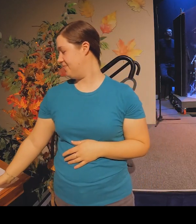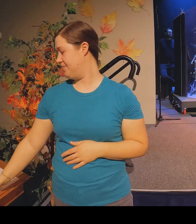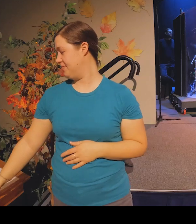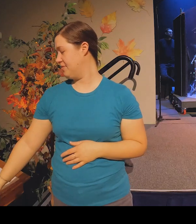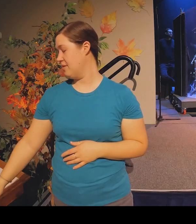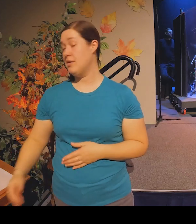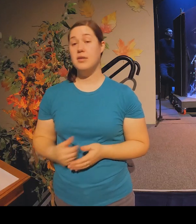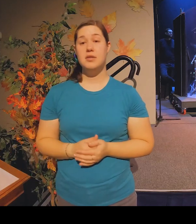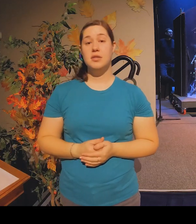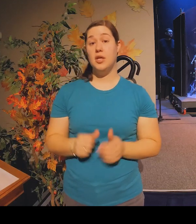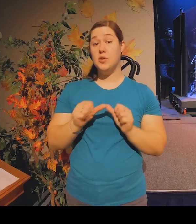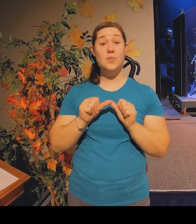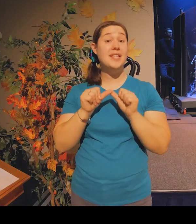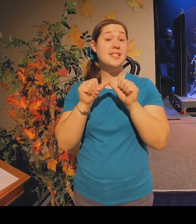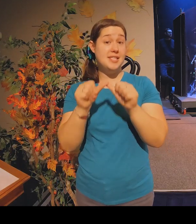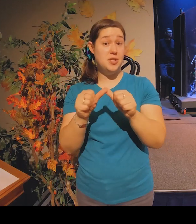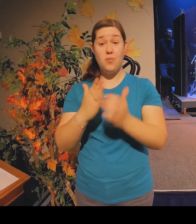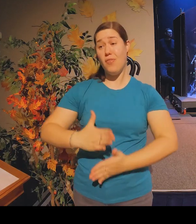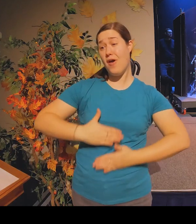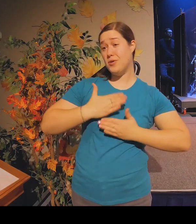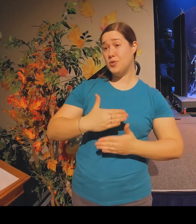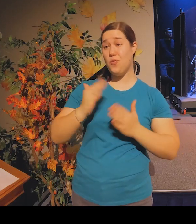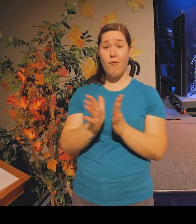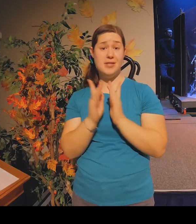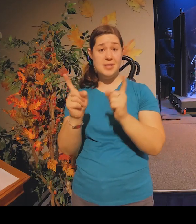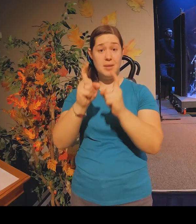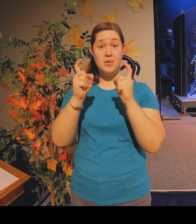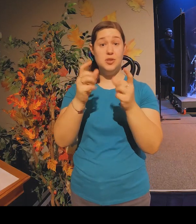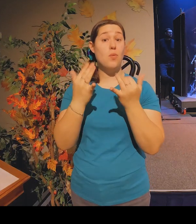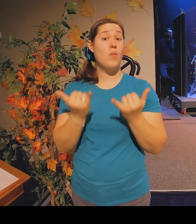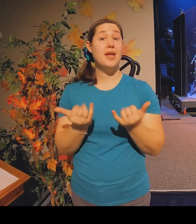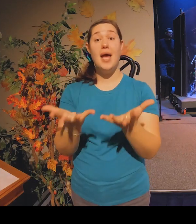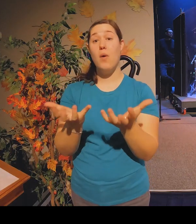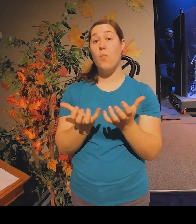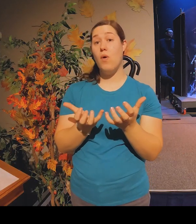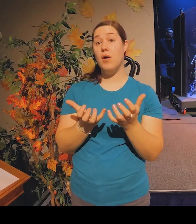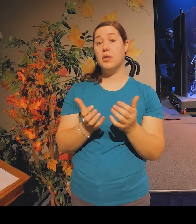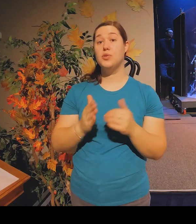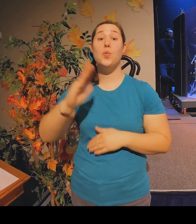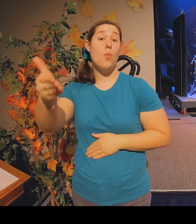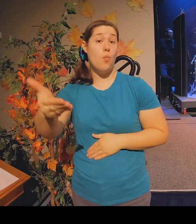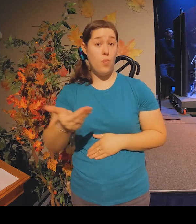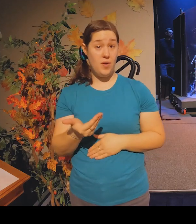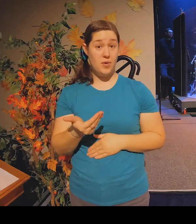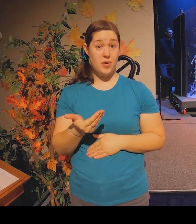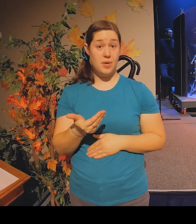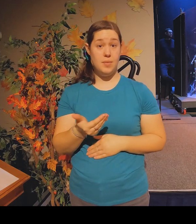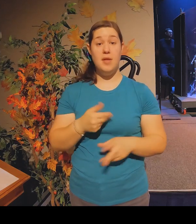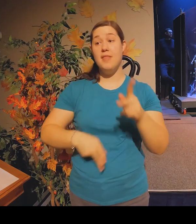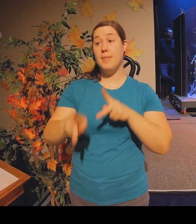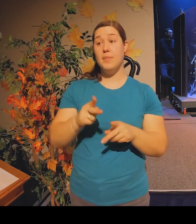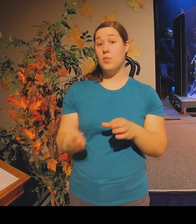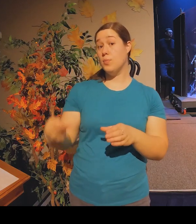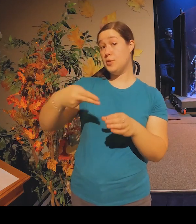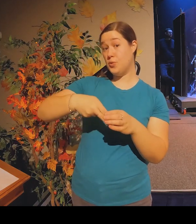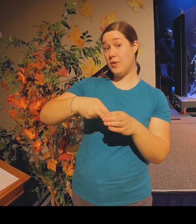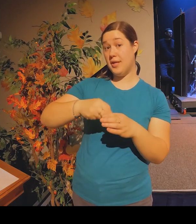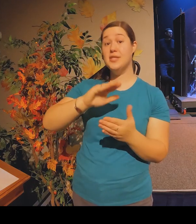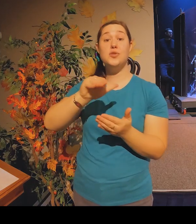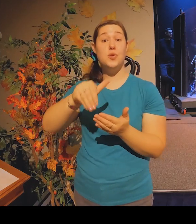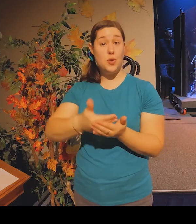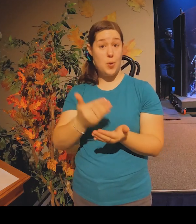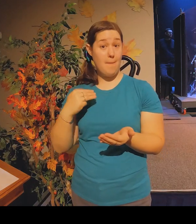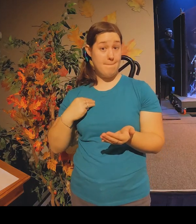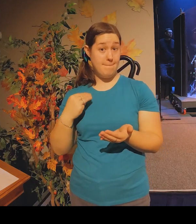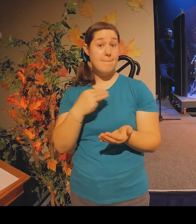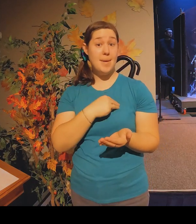So as we continue that joy and celebration, we now want to welcome those who will be joining as new members today. We invite them to come